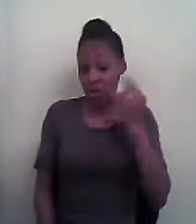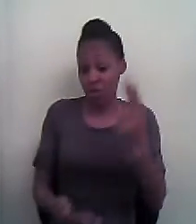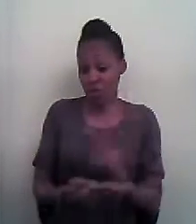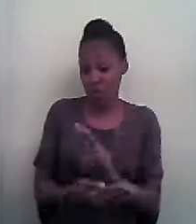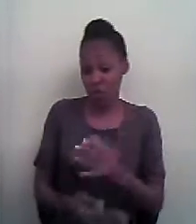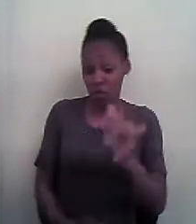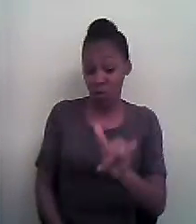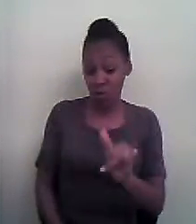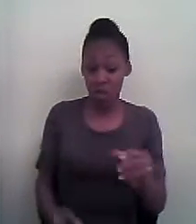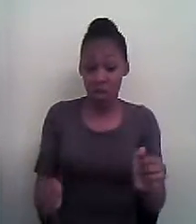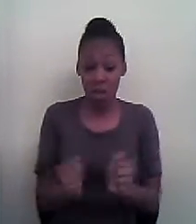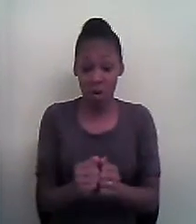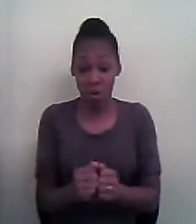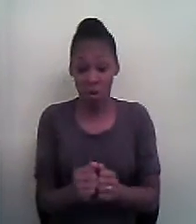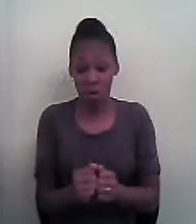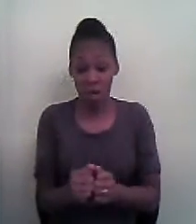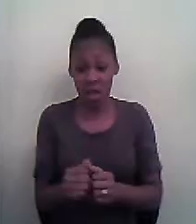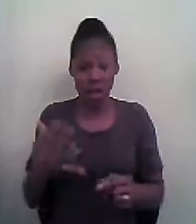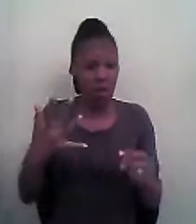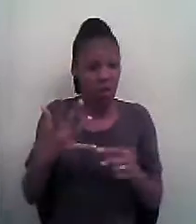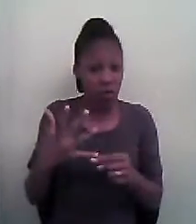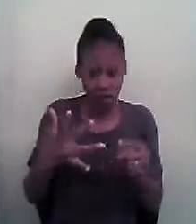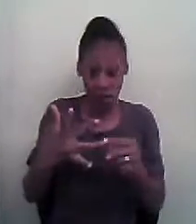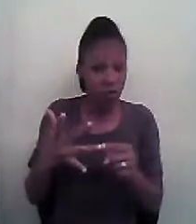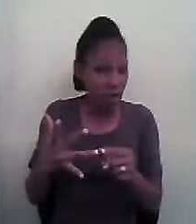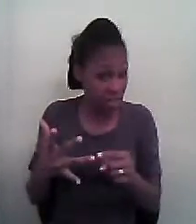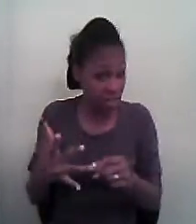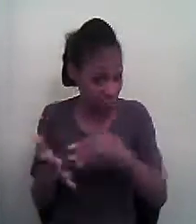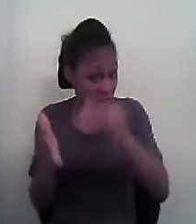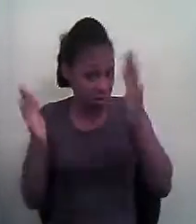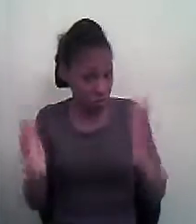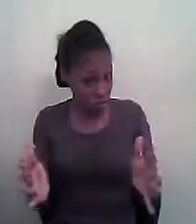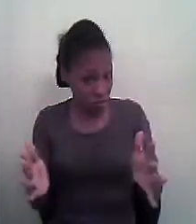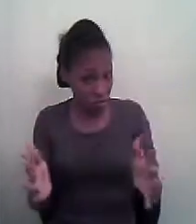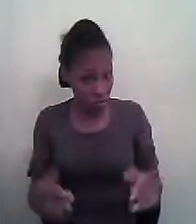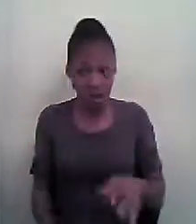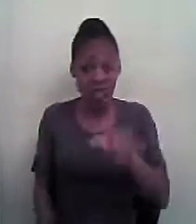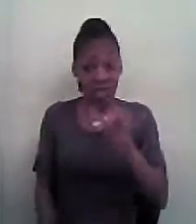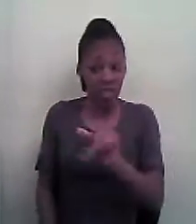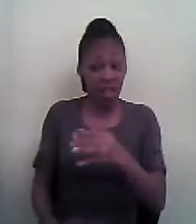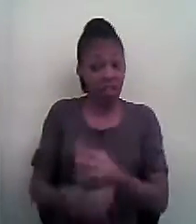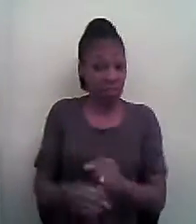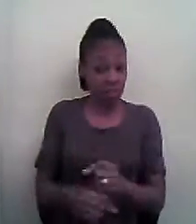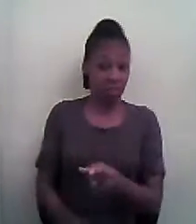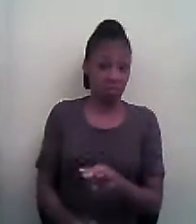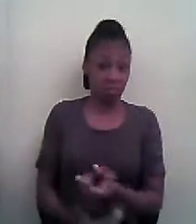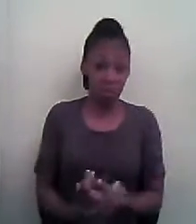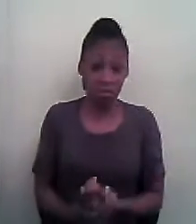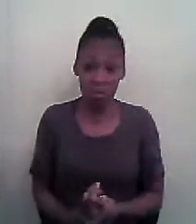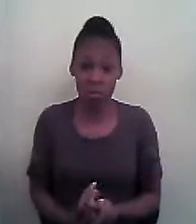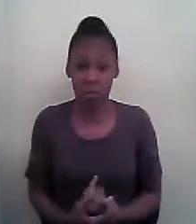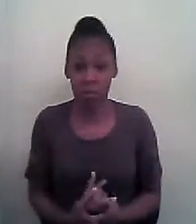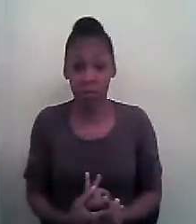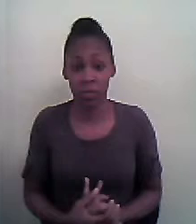level, you really get some kind of interesting projects. And so that's one thing I like to do with this reading class that I teach.